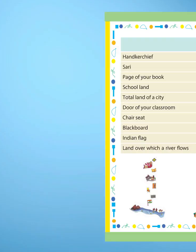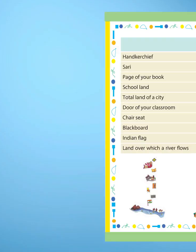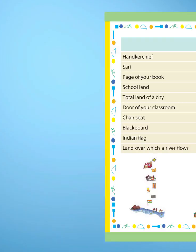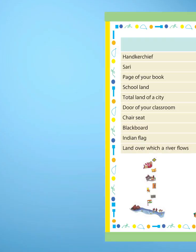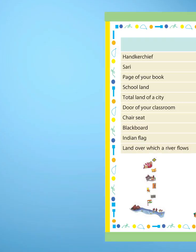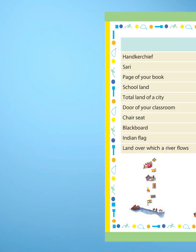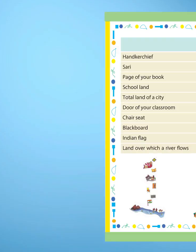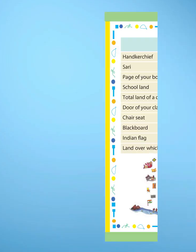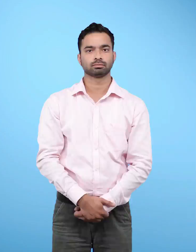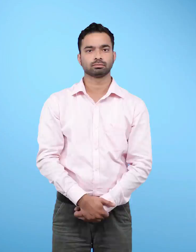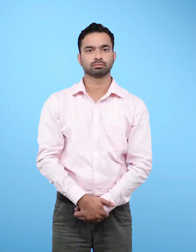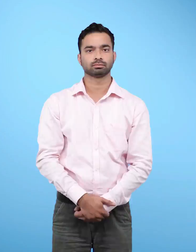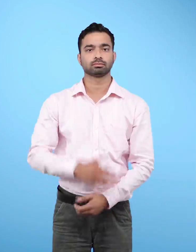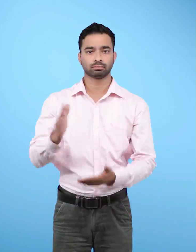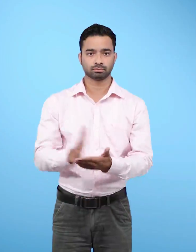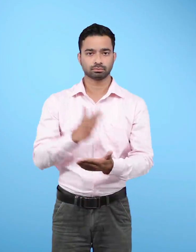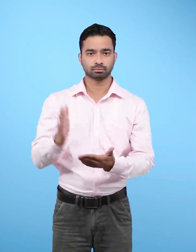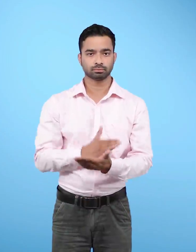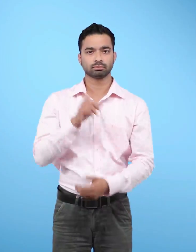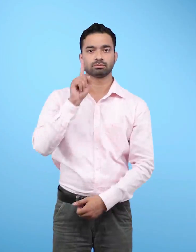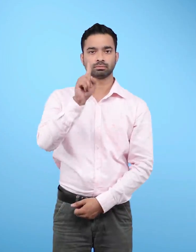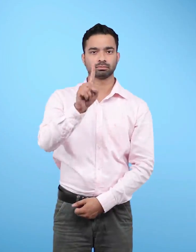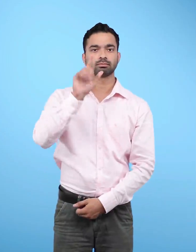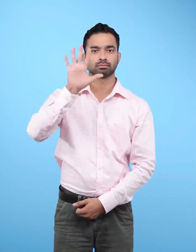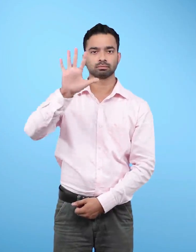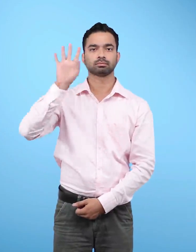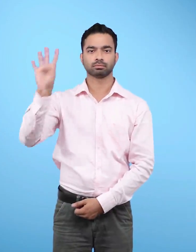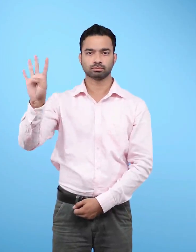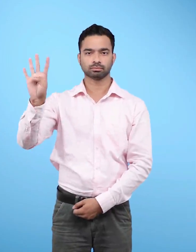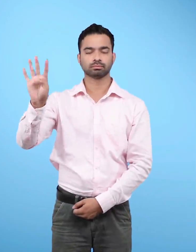answers. Page 154.